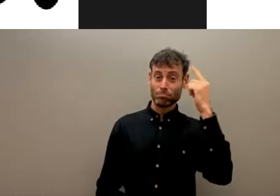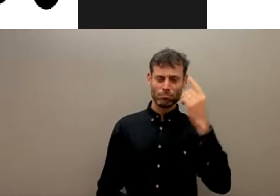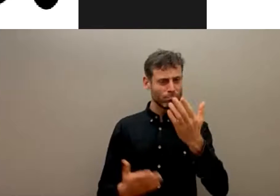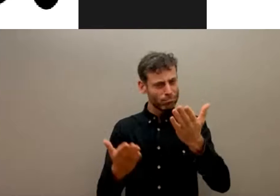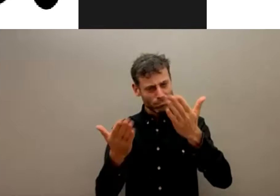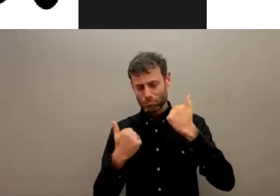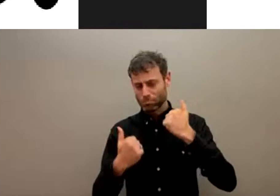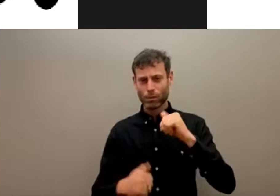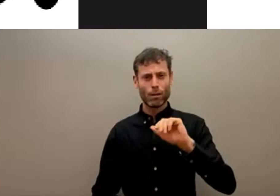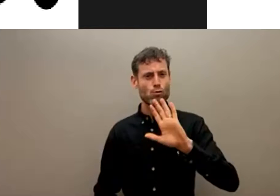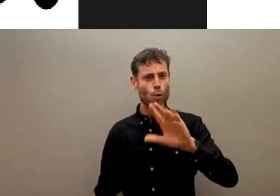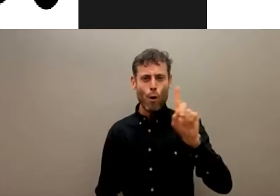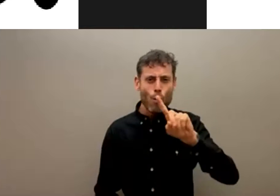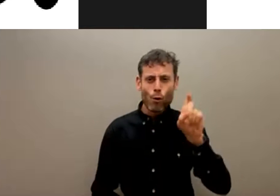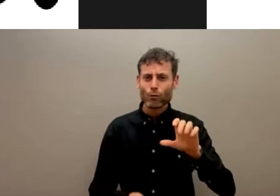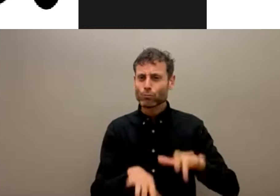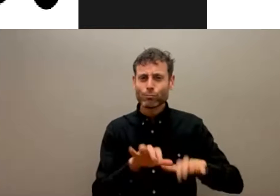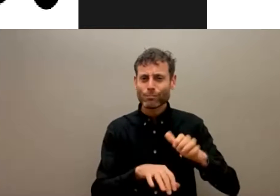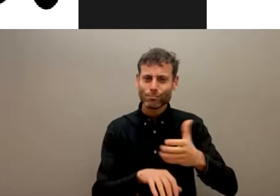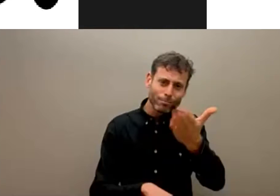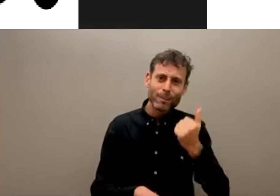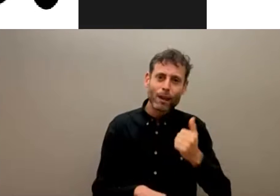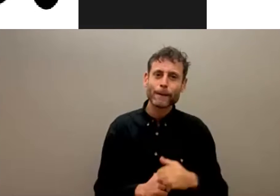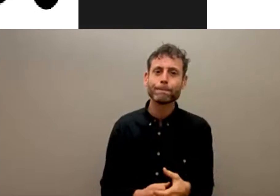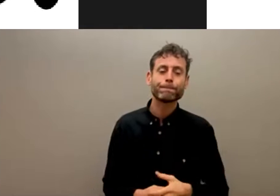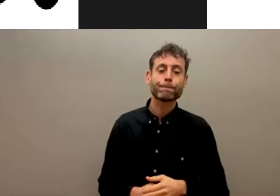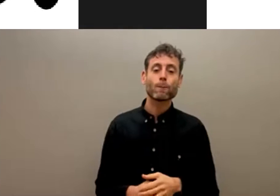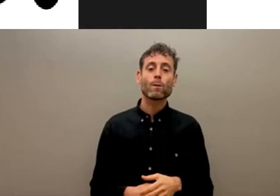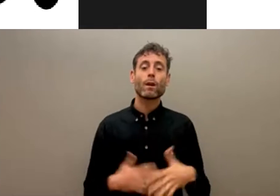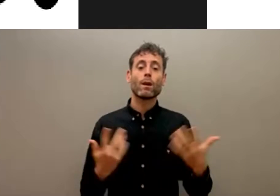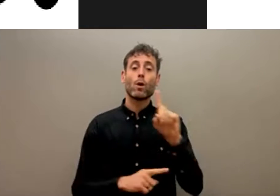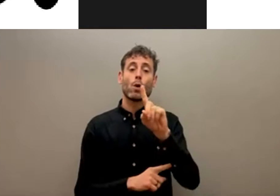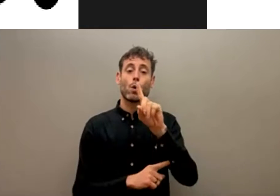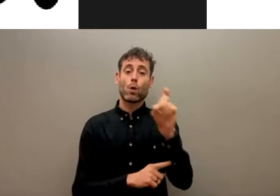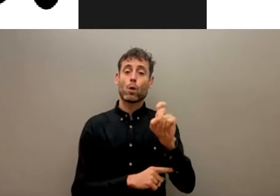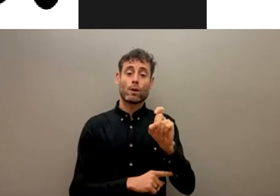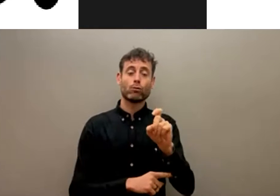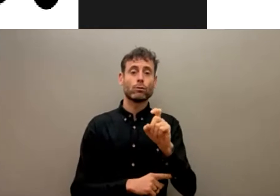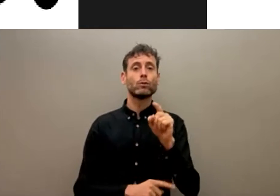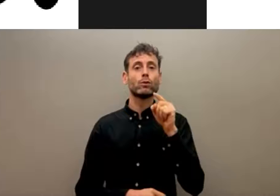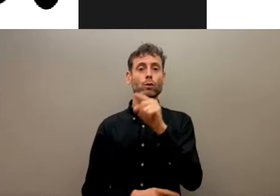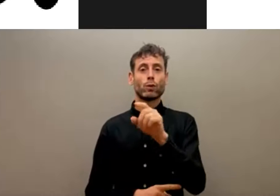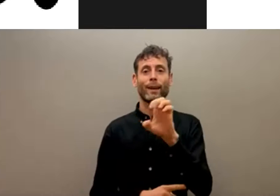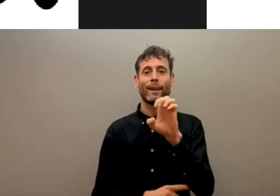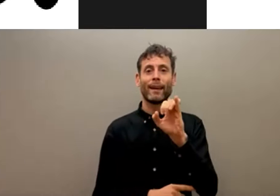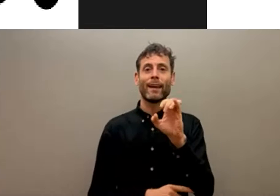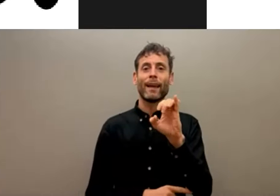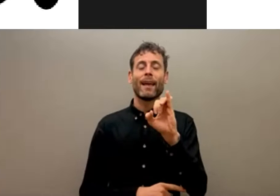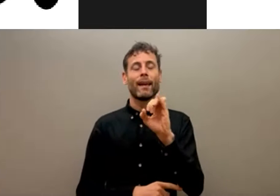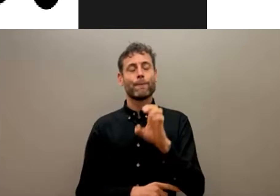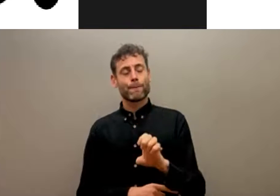questions. The first question then is directed to Dr. Ailey McAwing, and which is good because